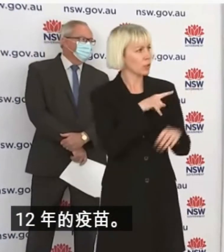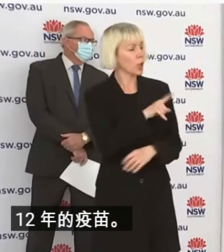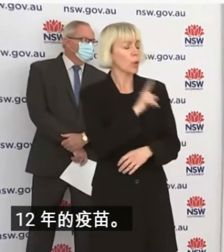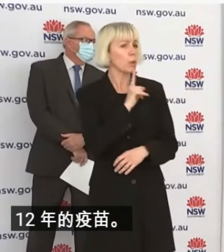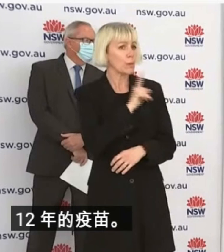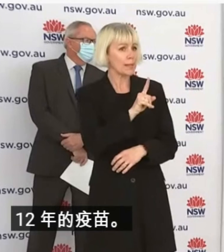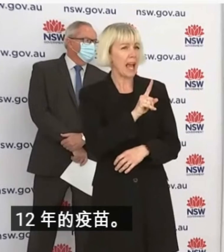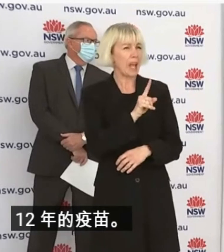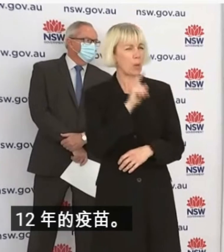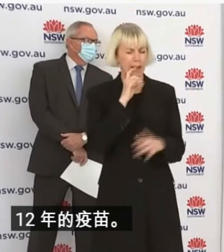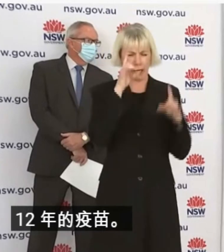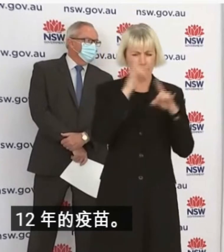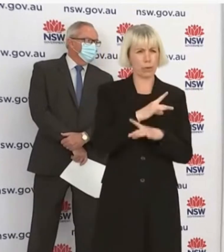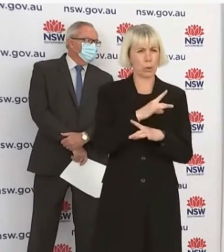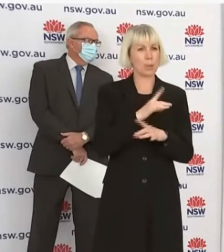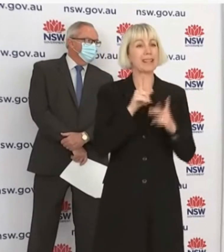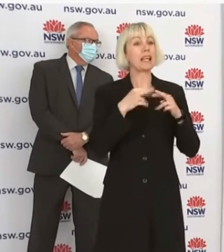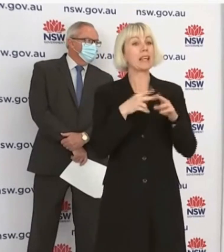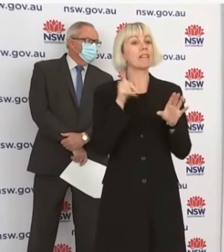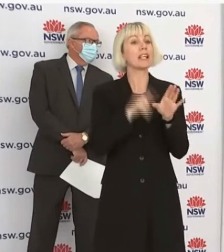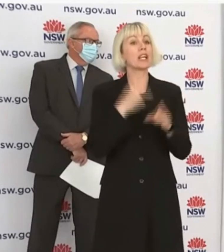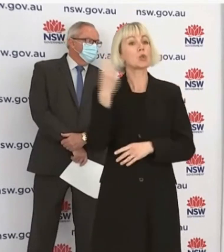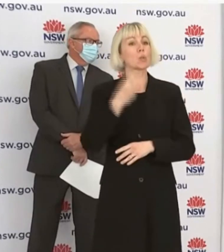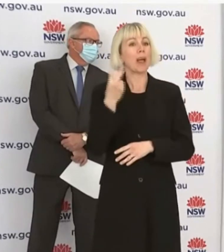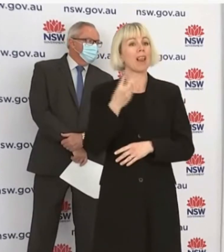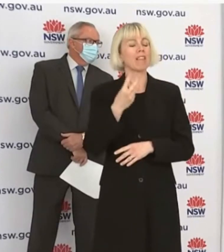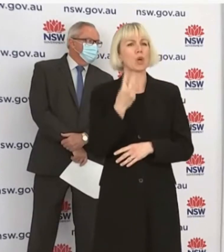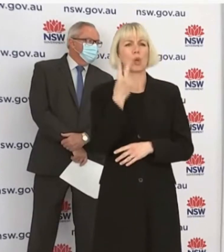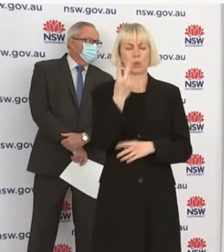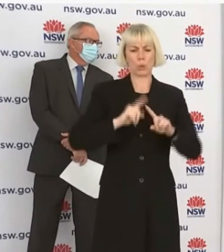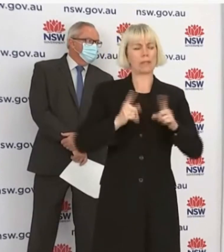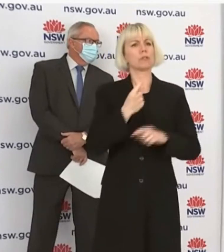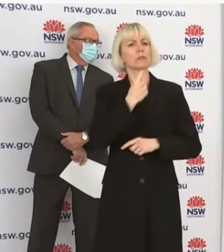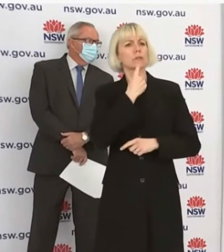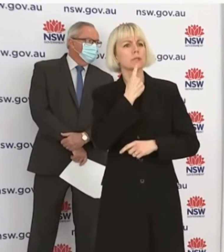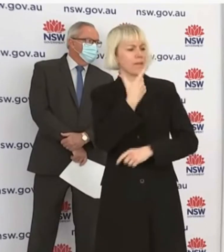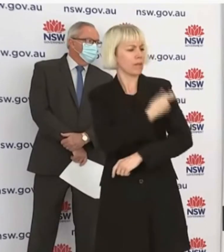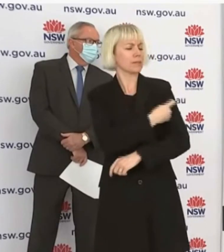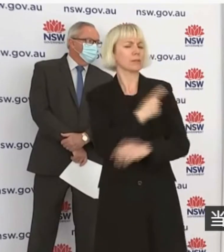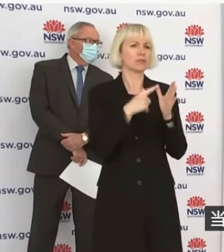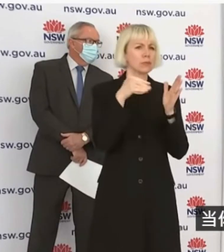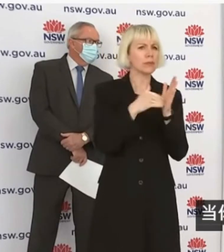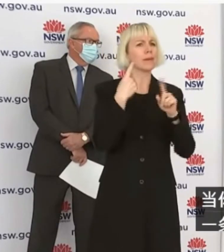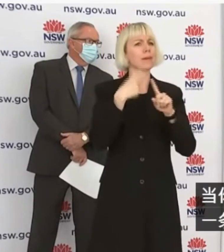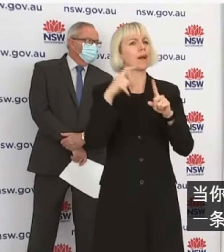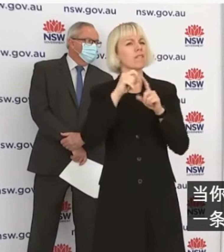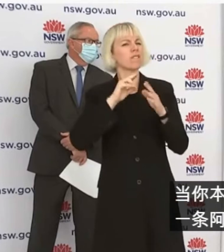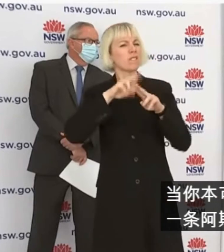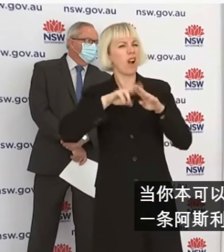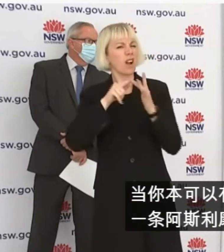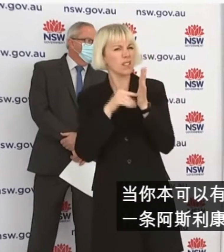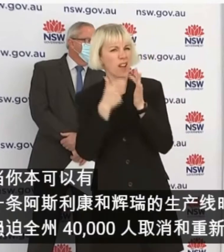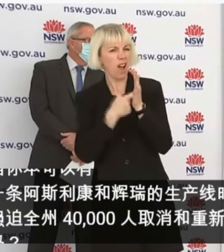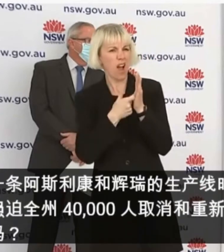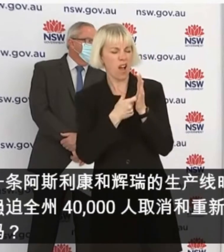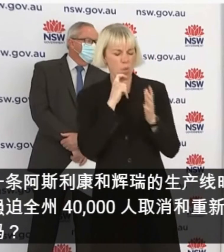more confusing to force 40,000 people across our state to have their bookings cancelled and rescheduled when you could have had a line for AstraZeneca